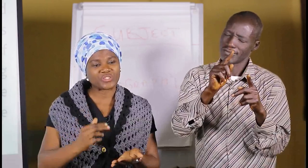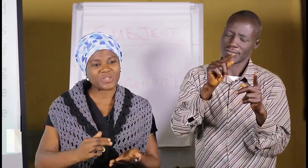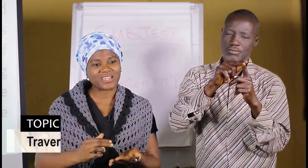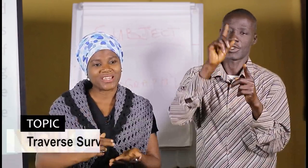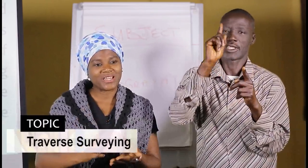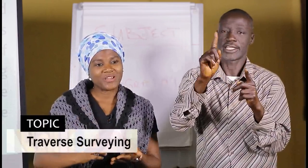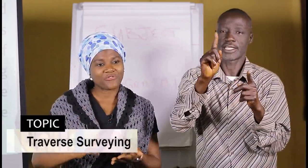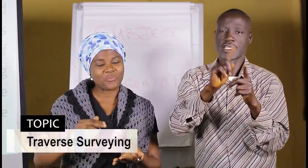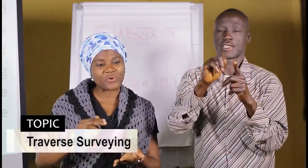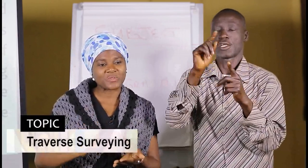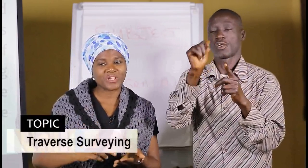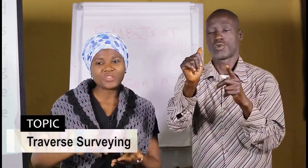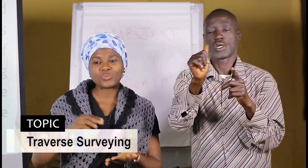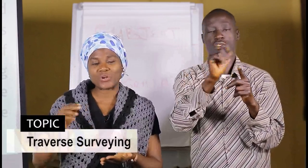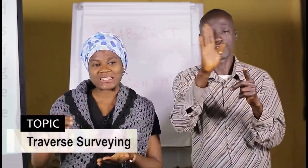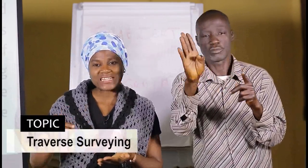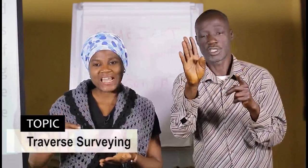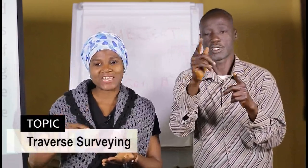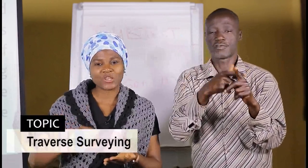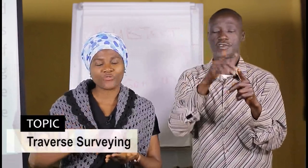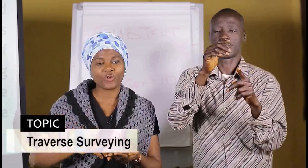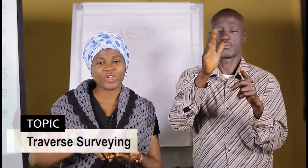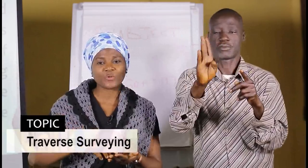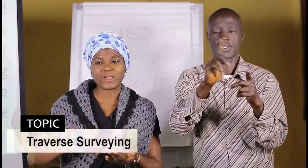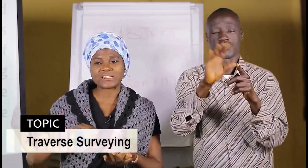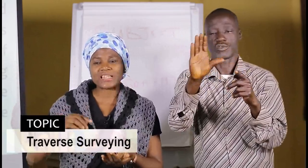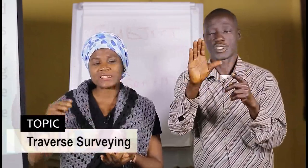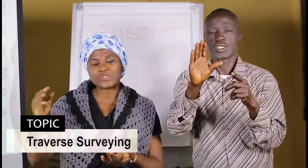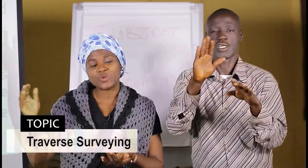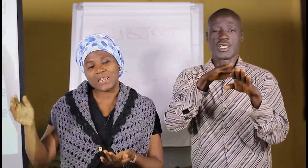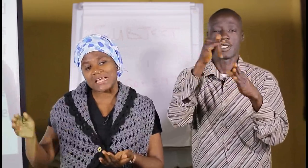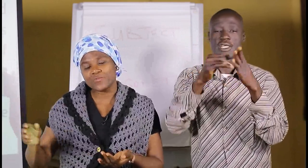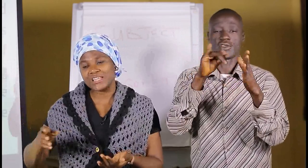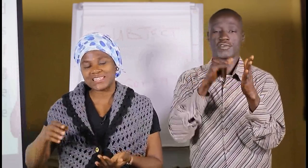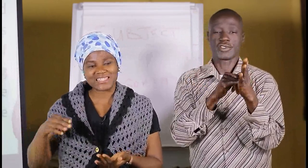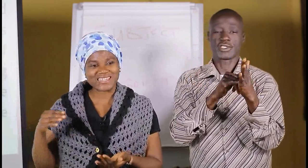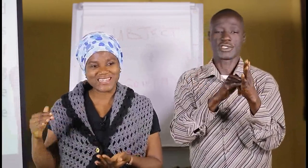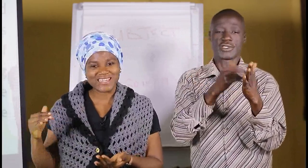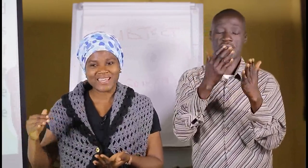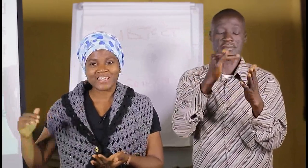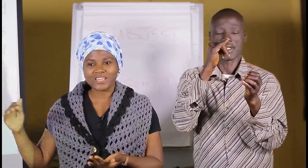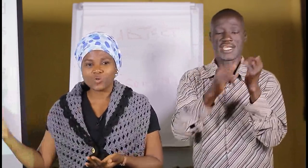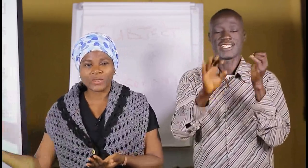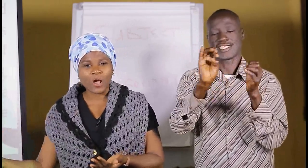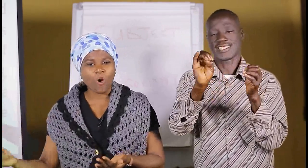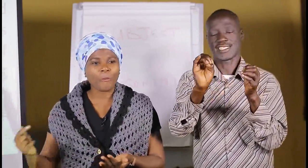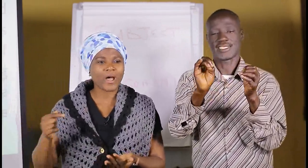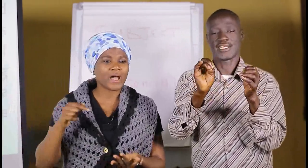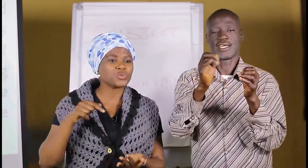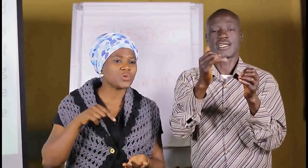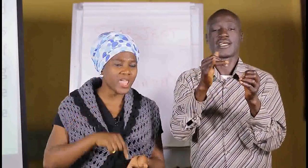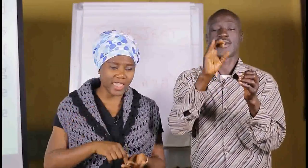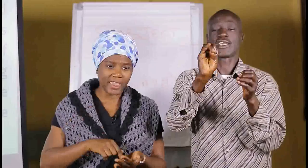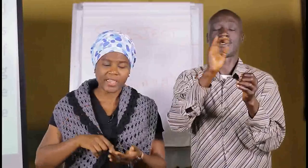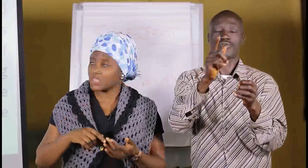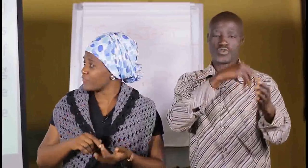to point B, from point B to point C. At the end of your measurement, let's assume your last point is E. E will now come